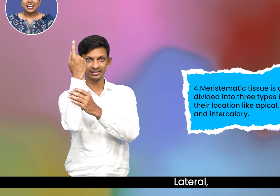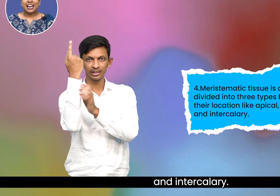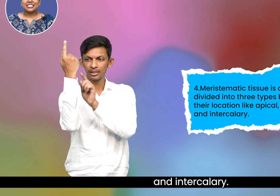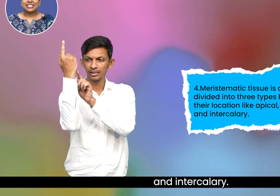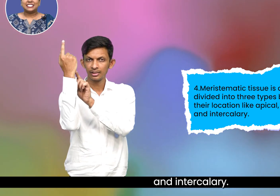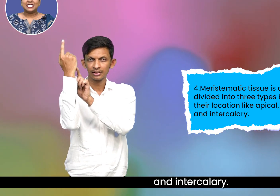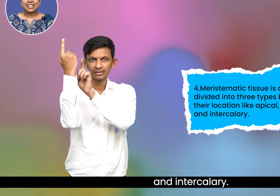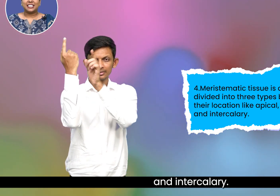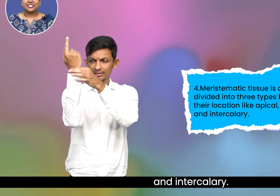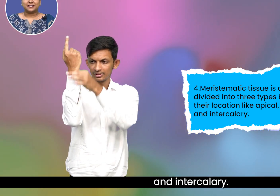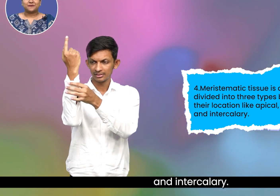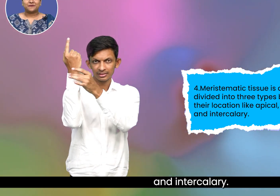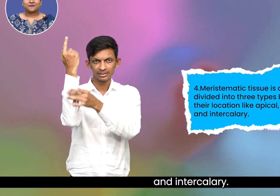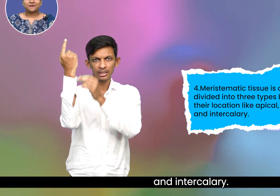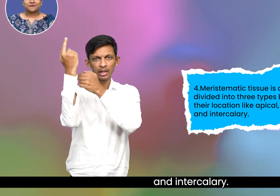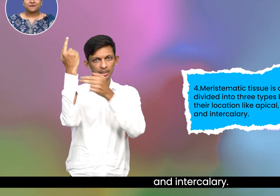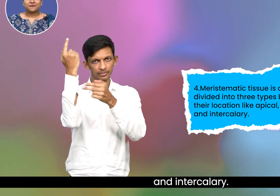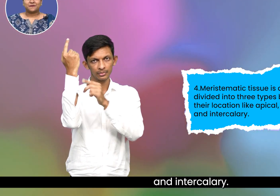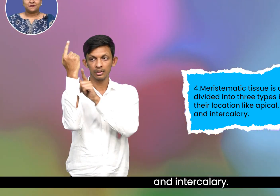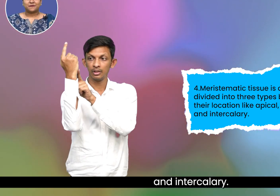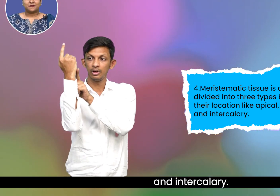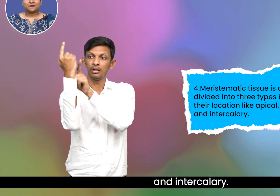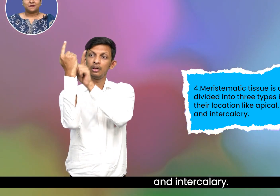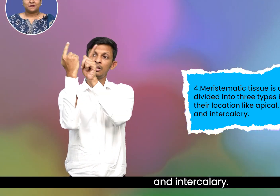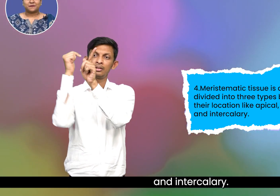lateral and intercalary.